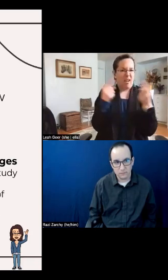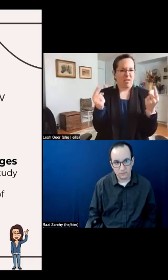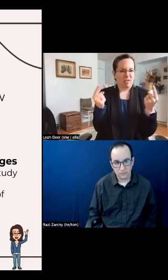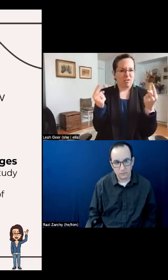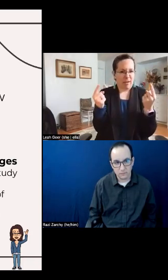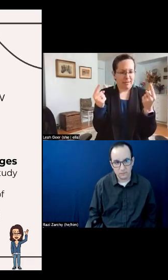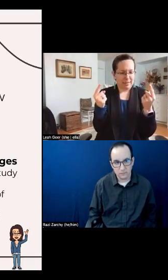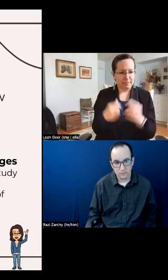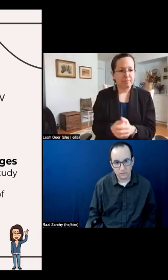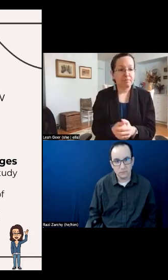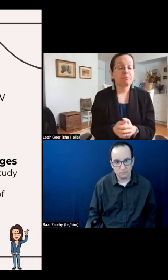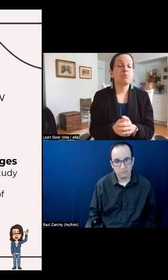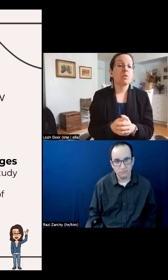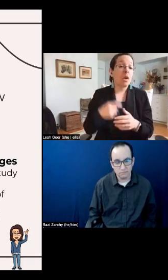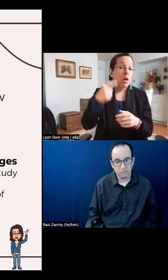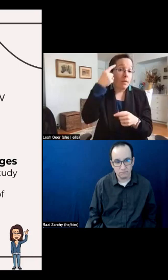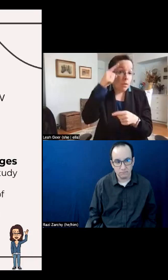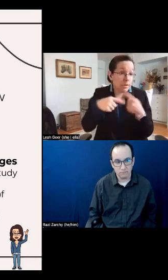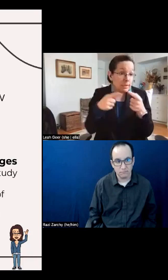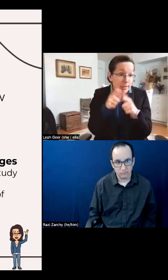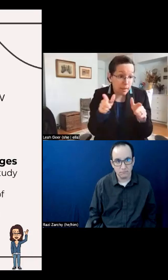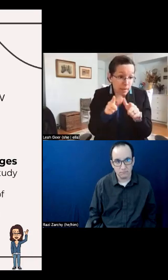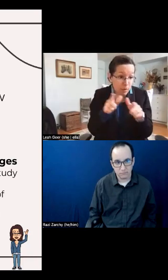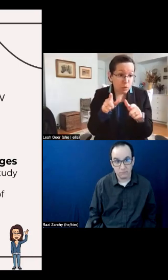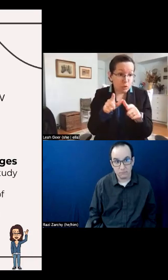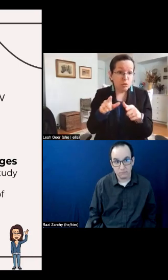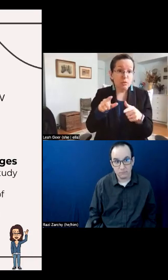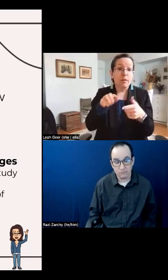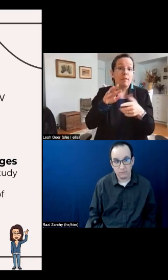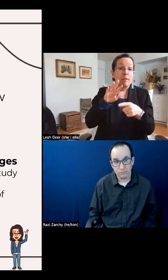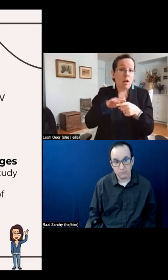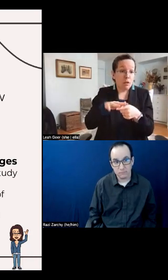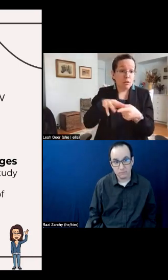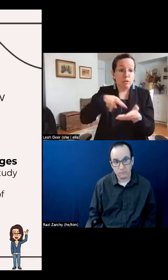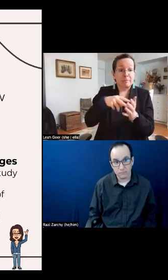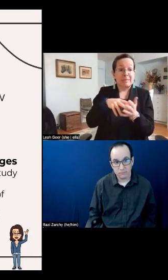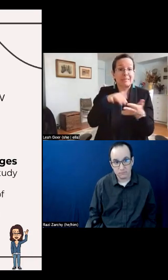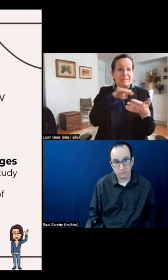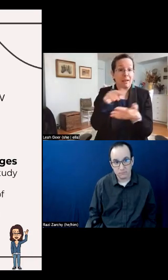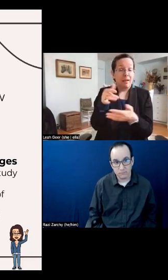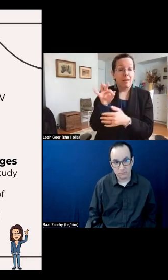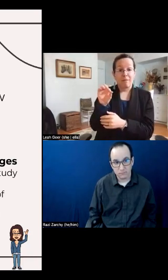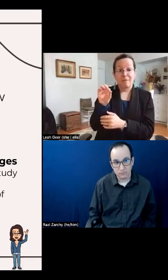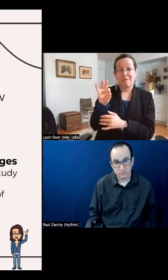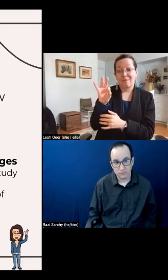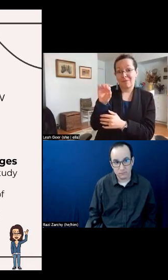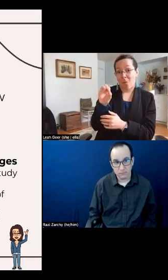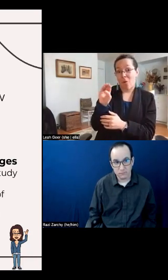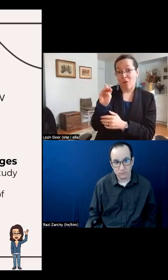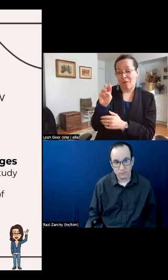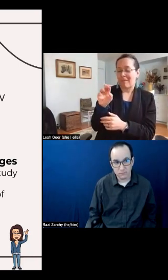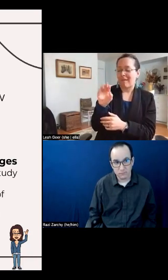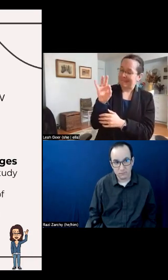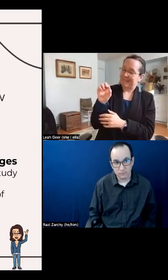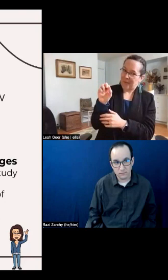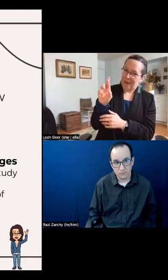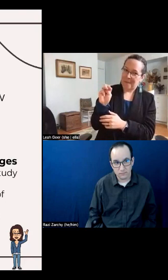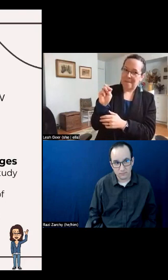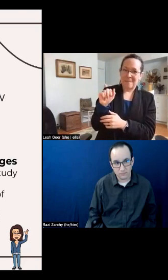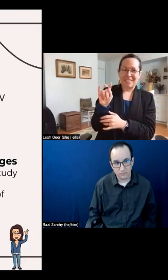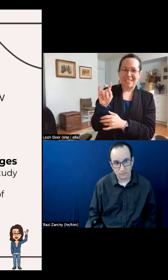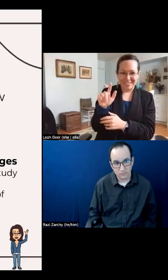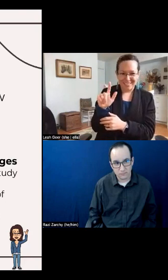minimal pair through that contrast. Now, for signed languages, phonology is the study